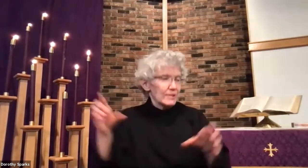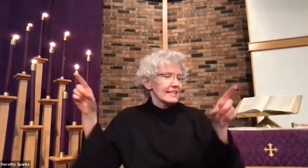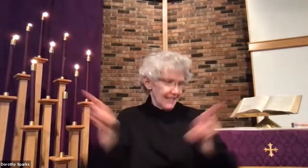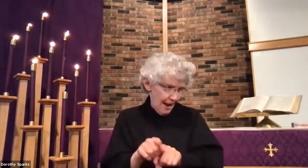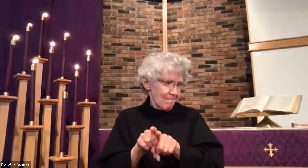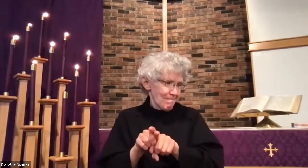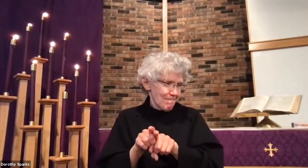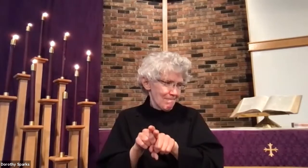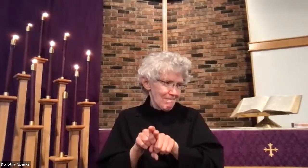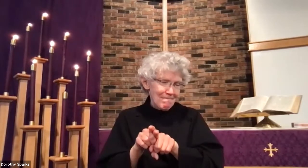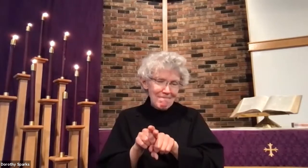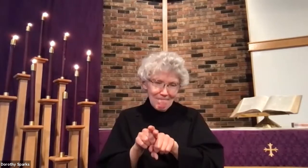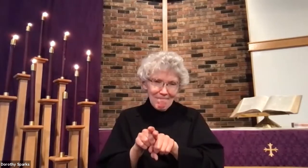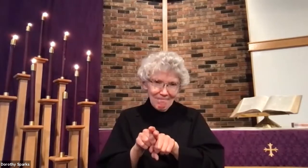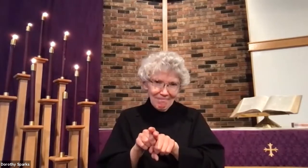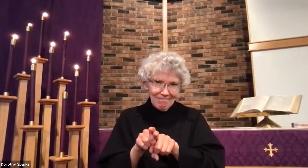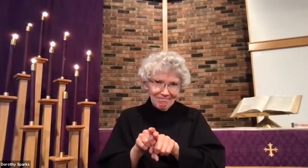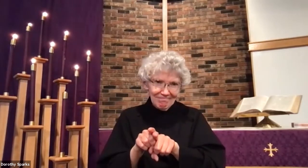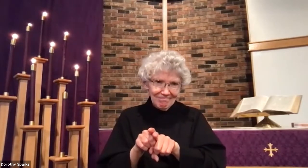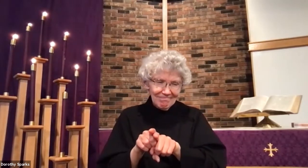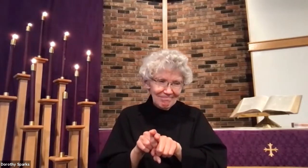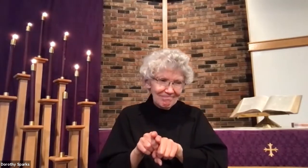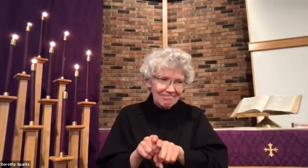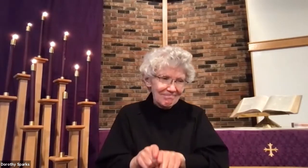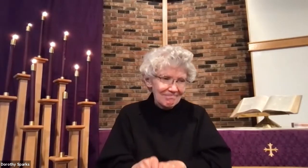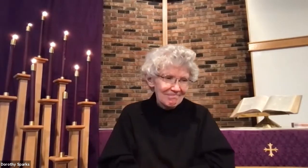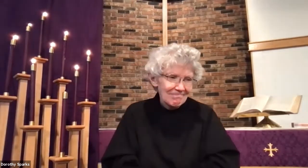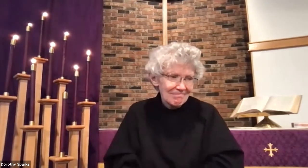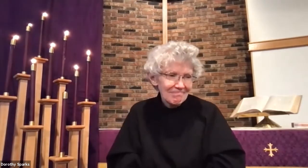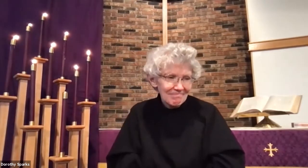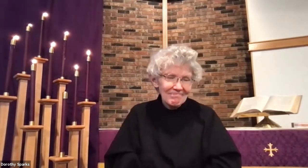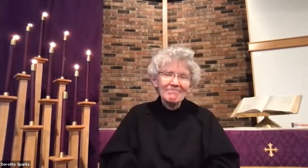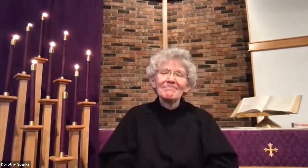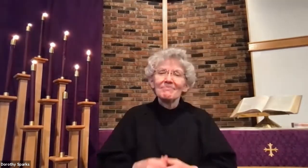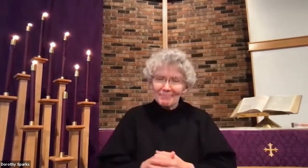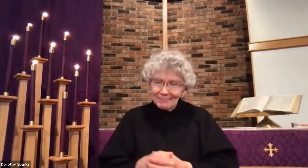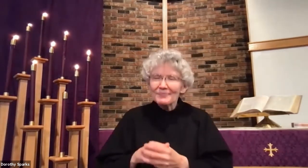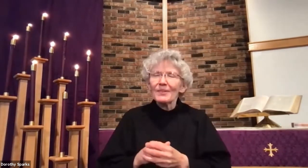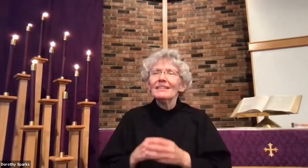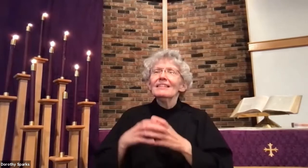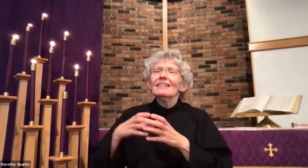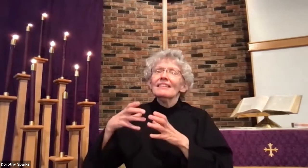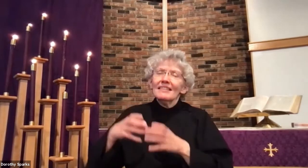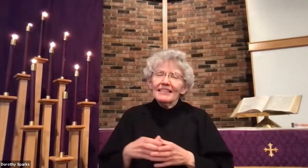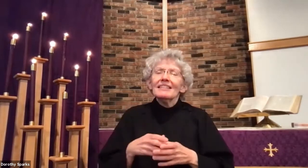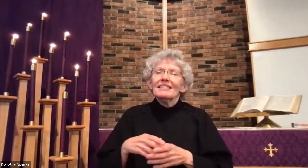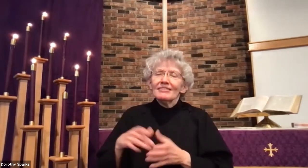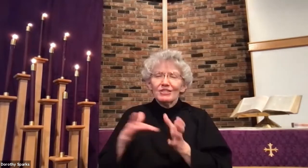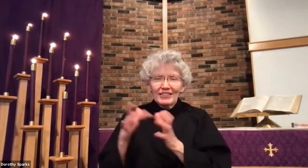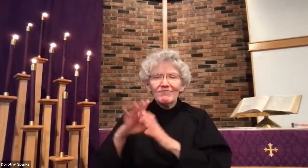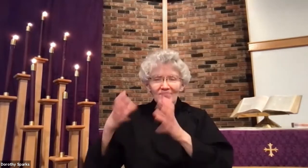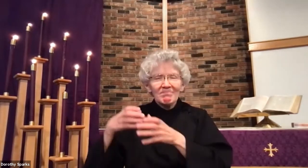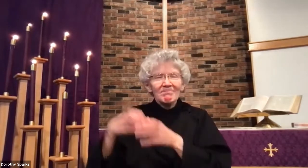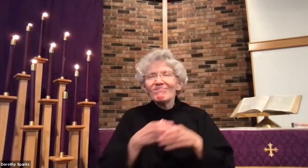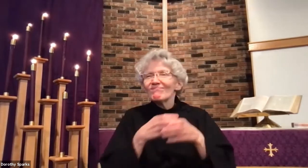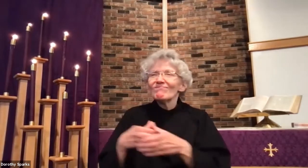gave them to the person who worked at the inn. The Samaritan said, "Take care of this hurt man. If you spend more money than this,